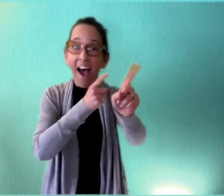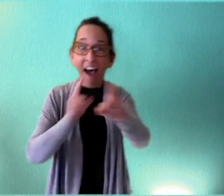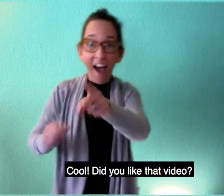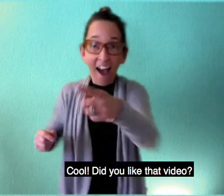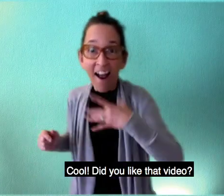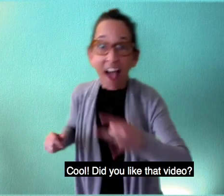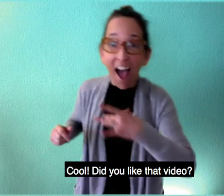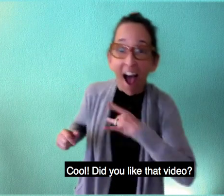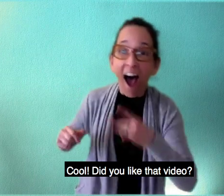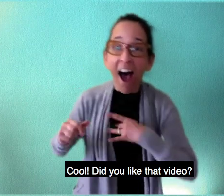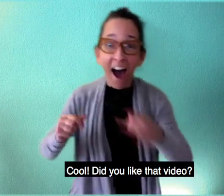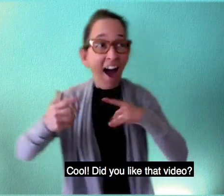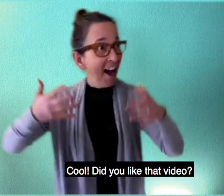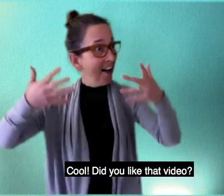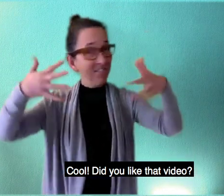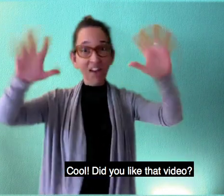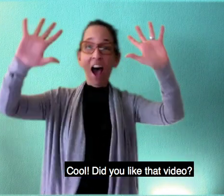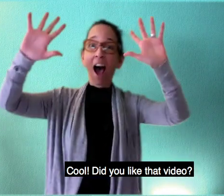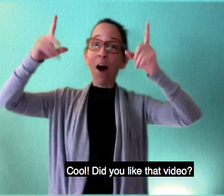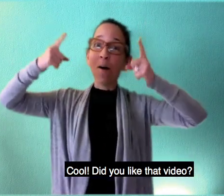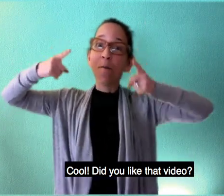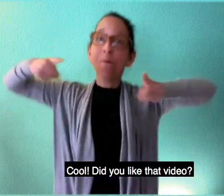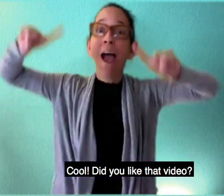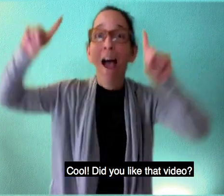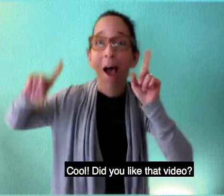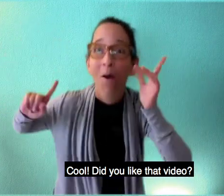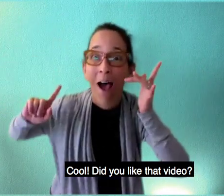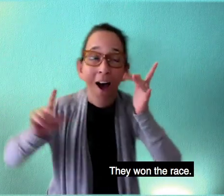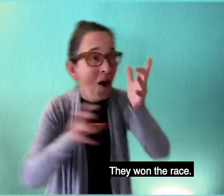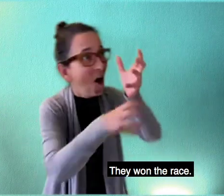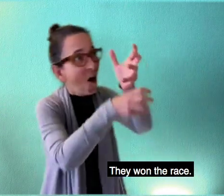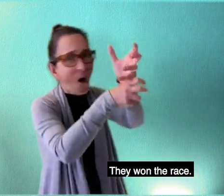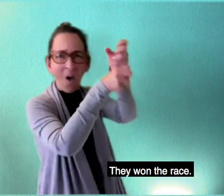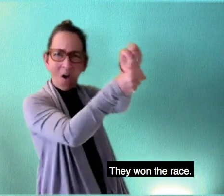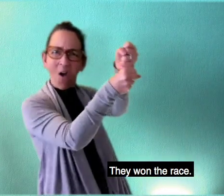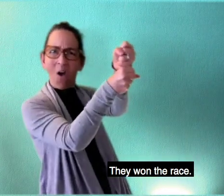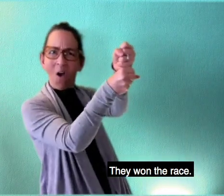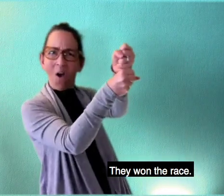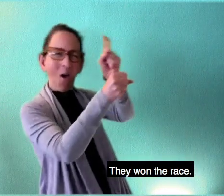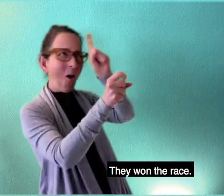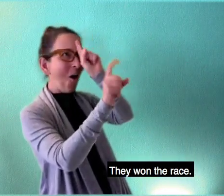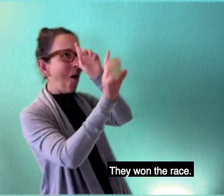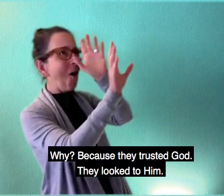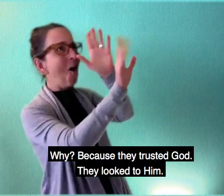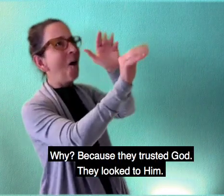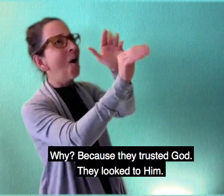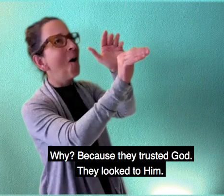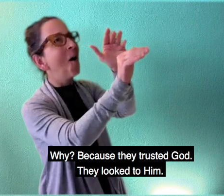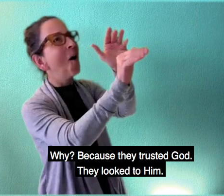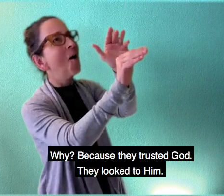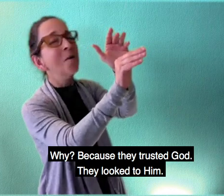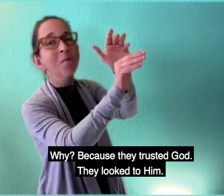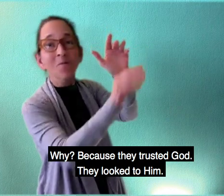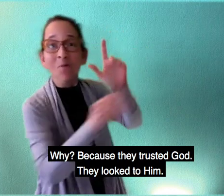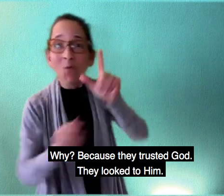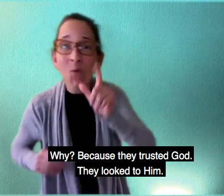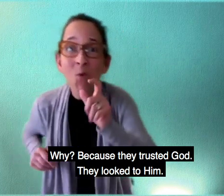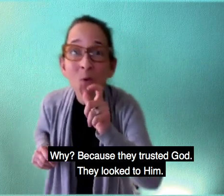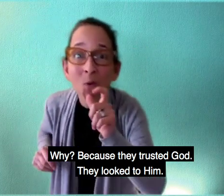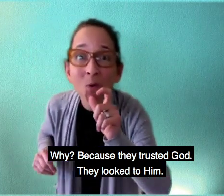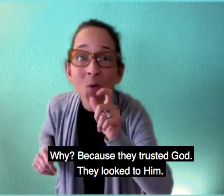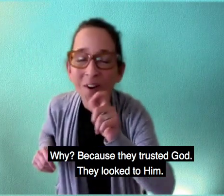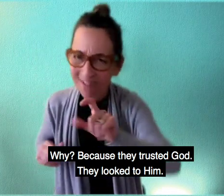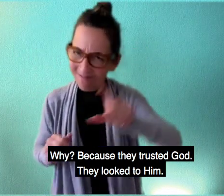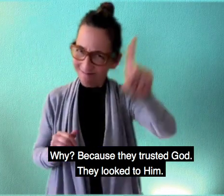Cool. cool did you like that video they won the race why because